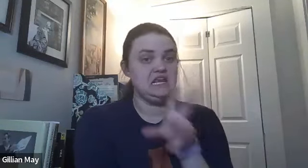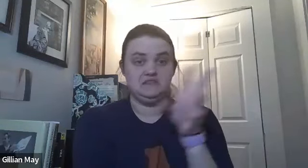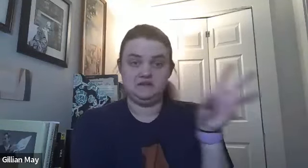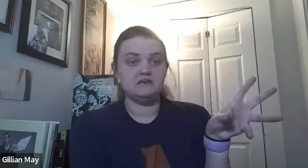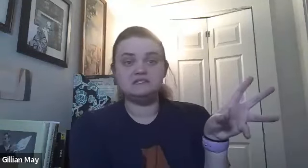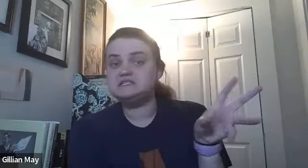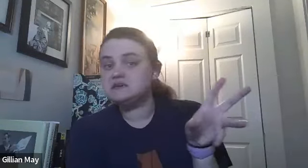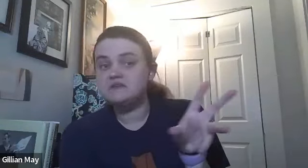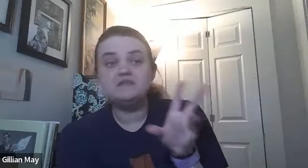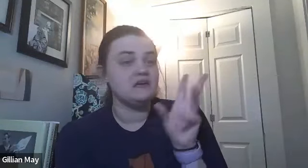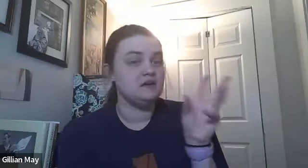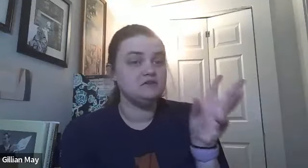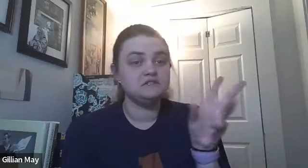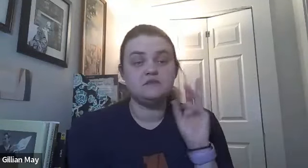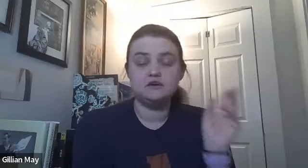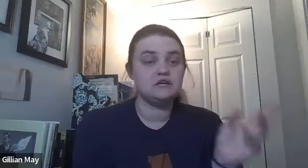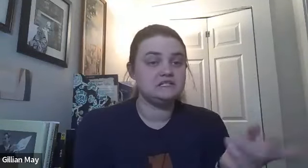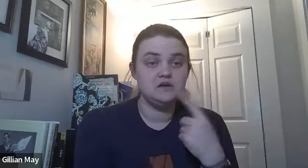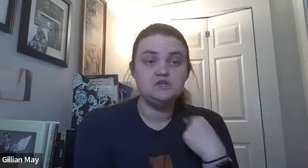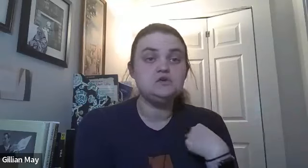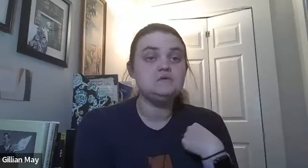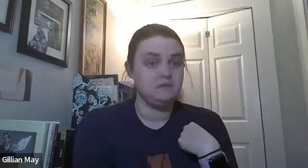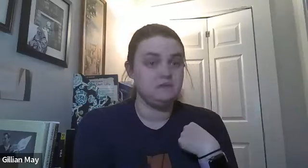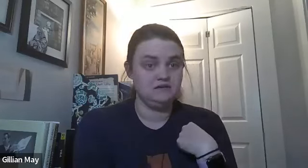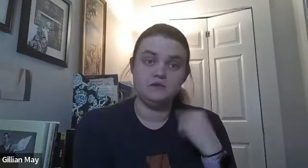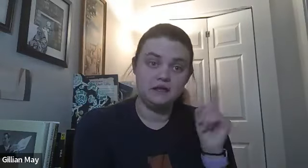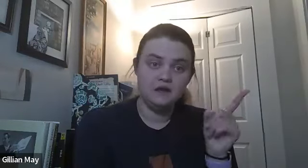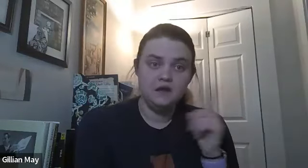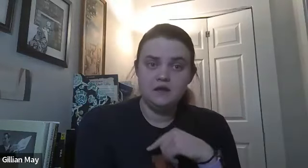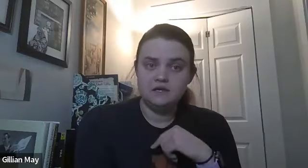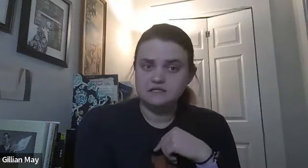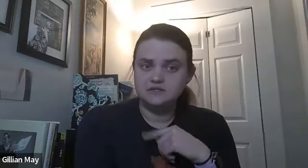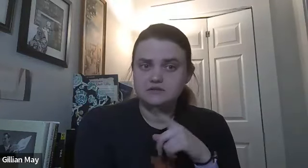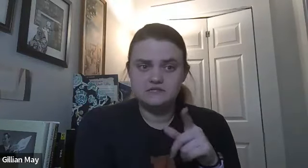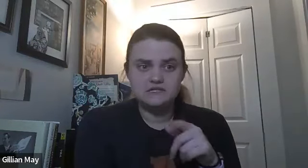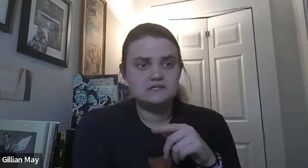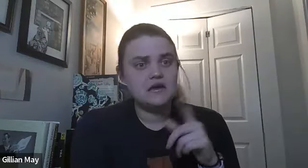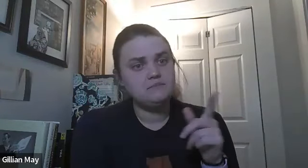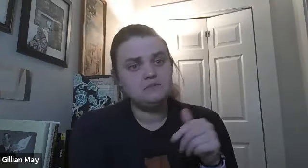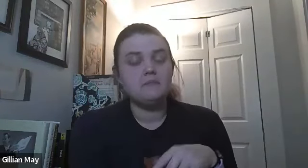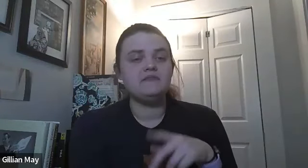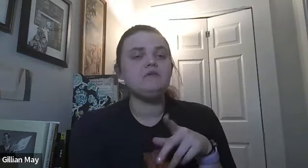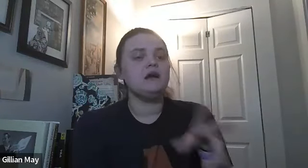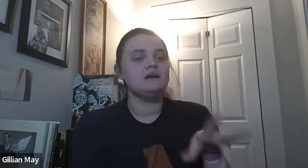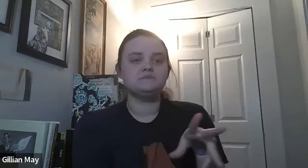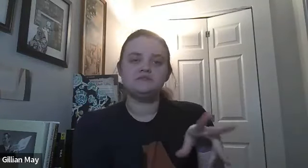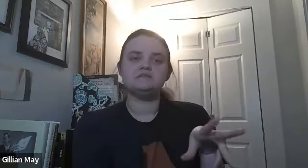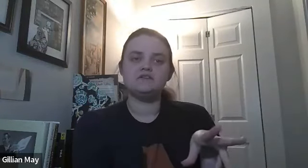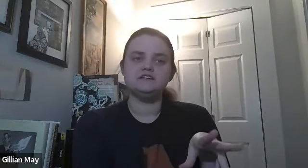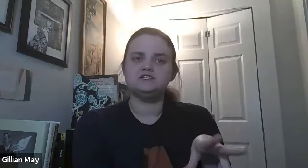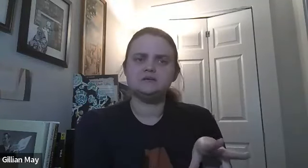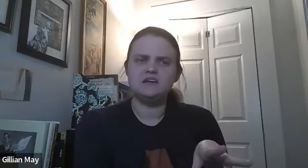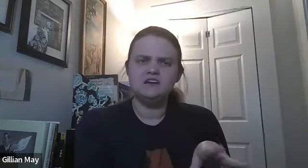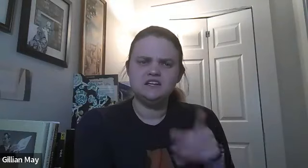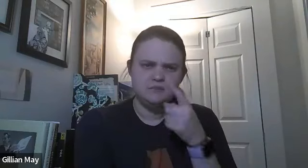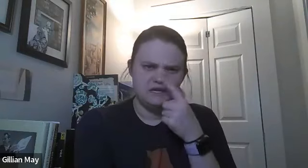like, I mean, anything. They see something, they hear something, they're going to tell you immediately. They're like, is this true? Is this that? Blah, blah. I mean, they'll ask me things about other teachers. I'm like, you're being